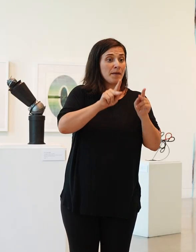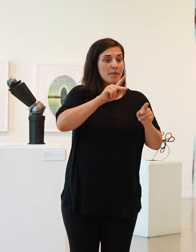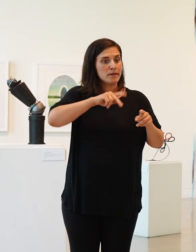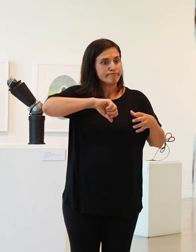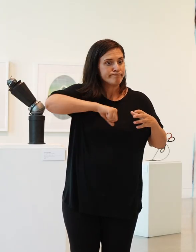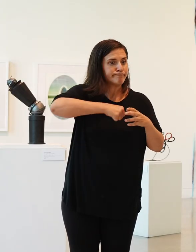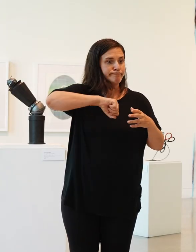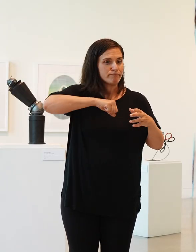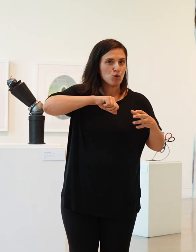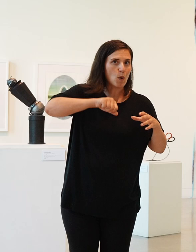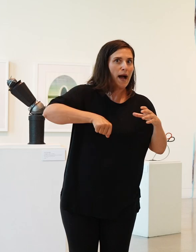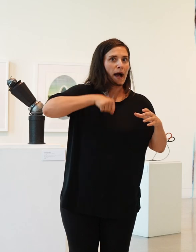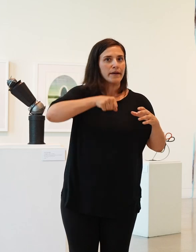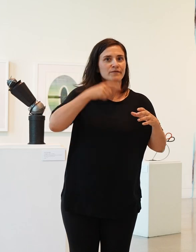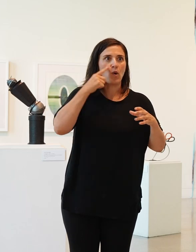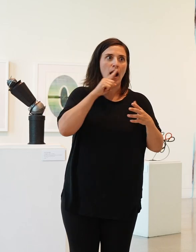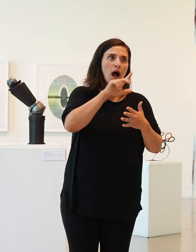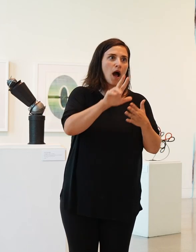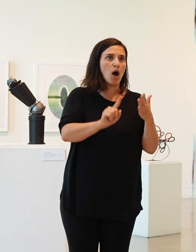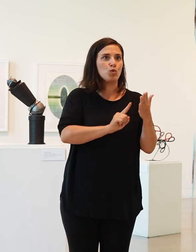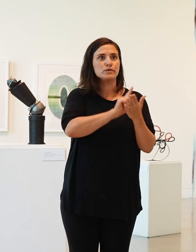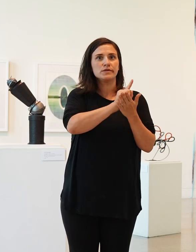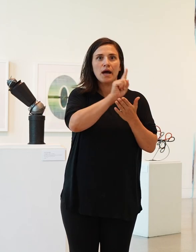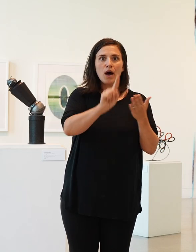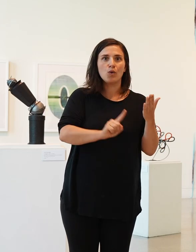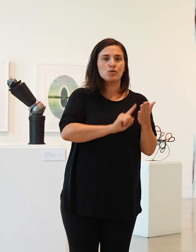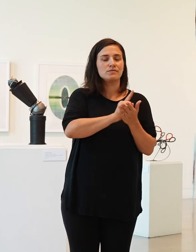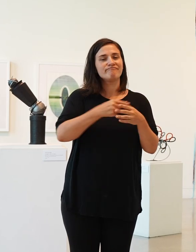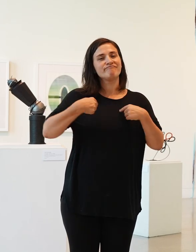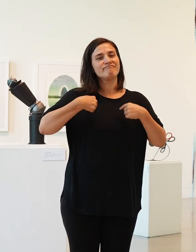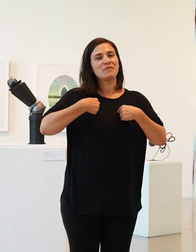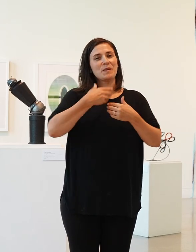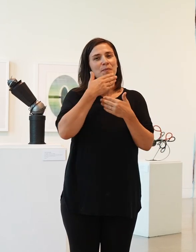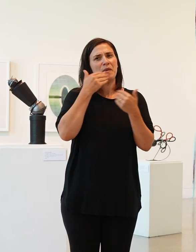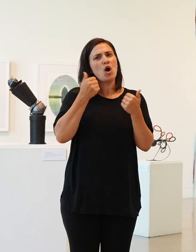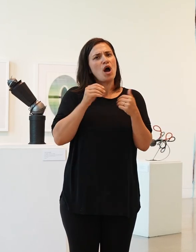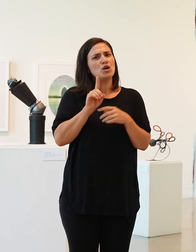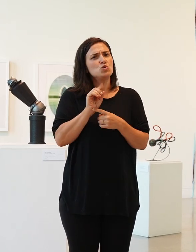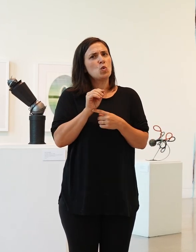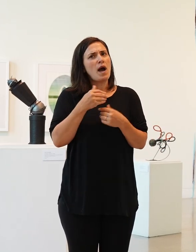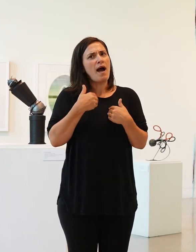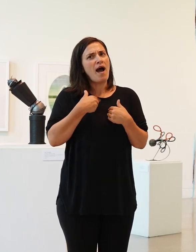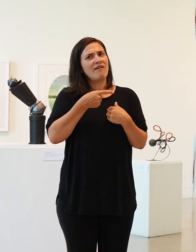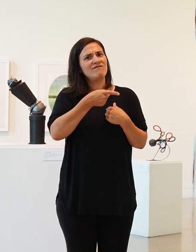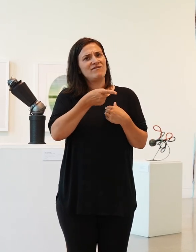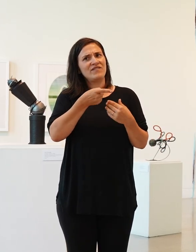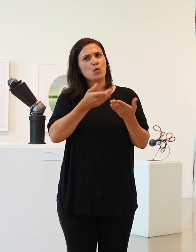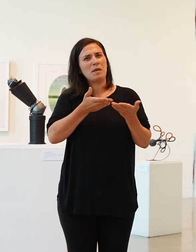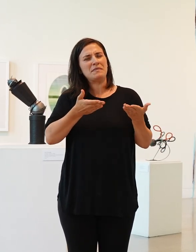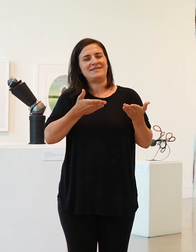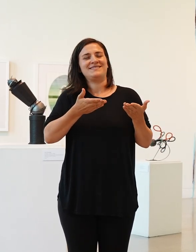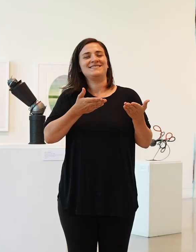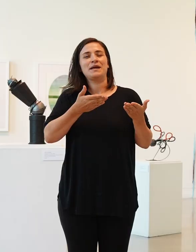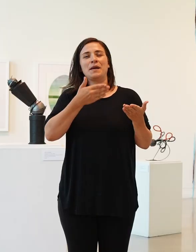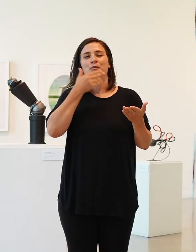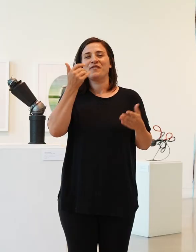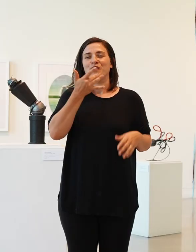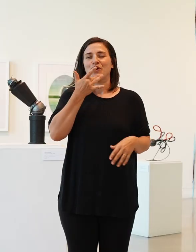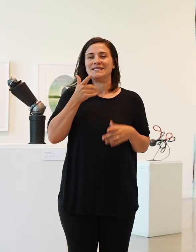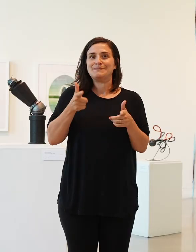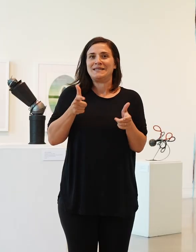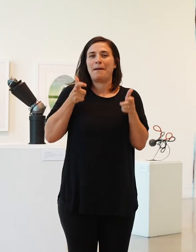I use a number of grinders and carving equipment that speeds up things.